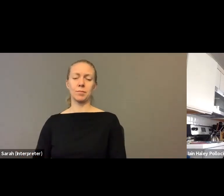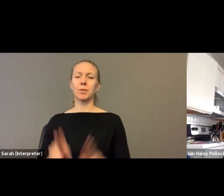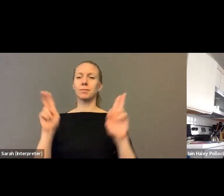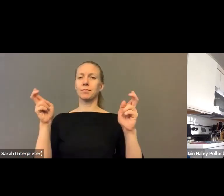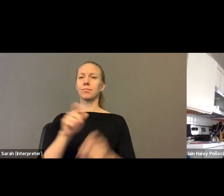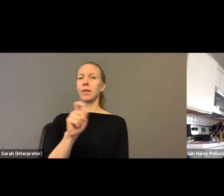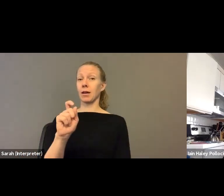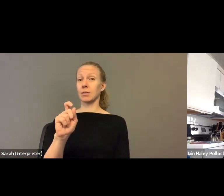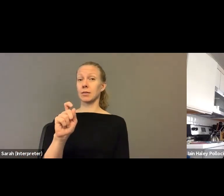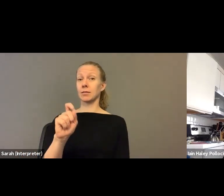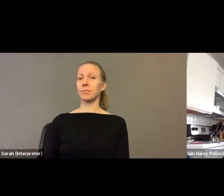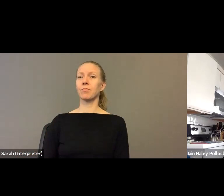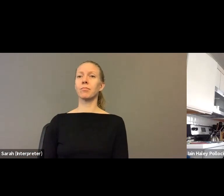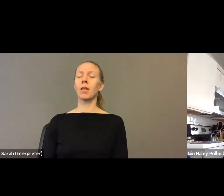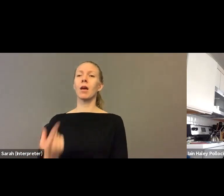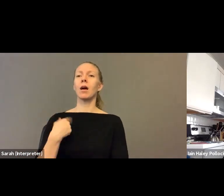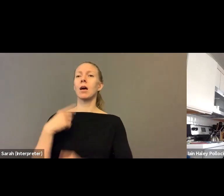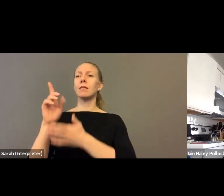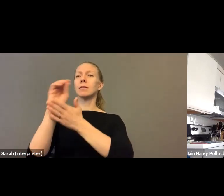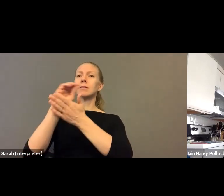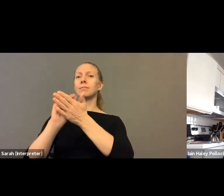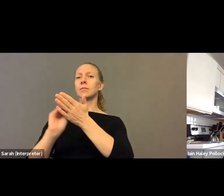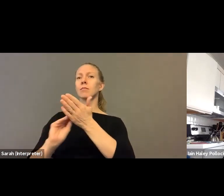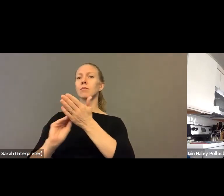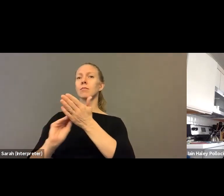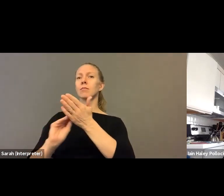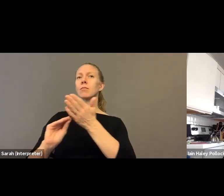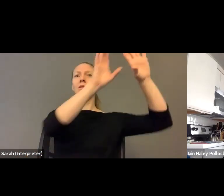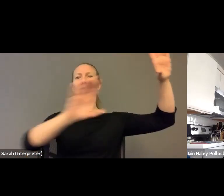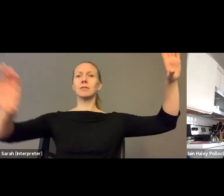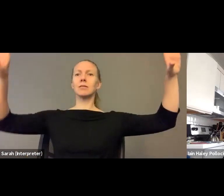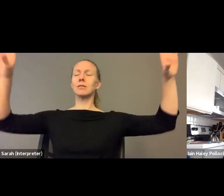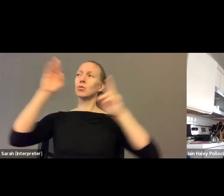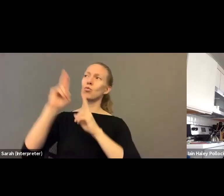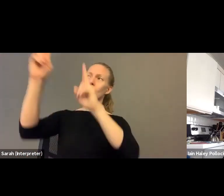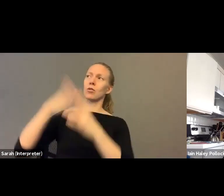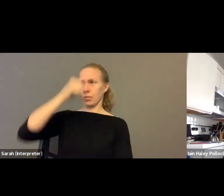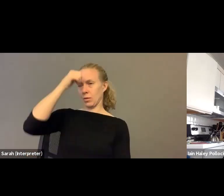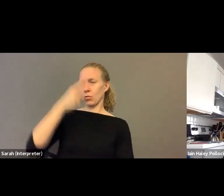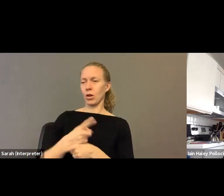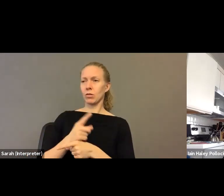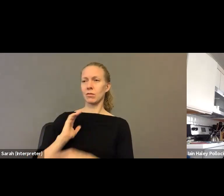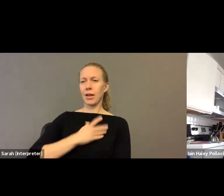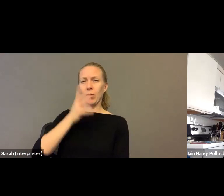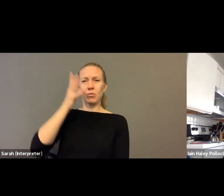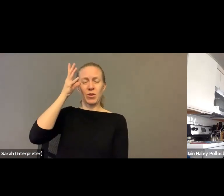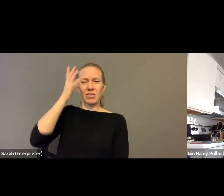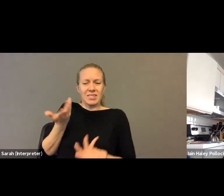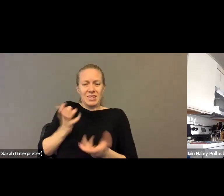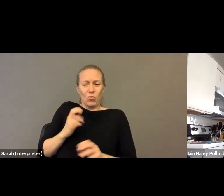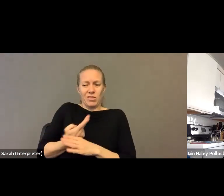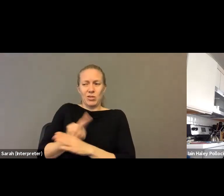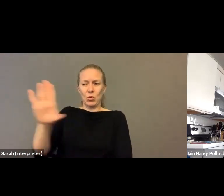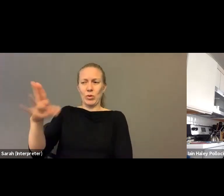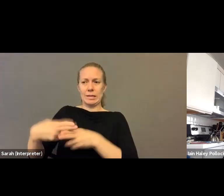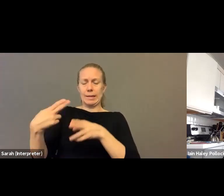I have decorated this banner to honor my brother. Our parents did not want his name used publicly. From an